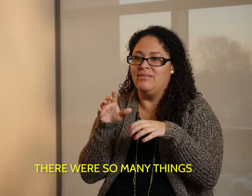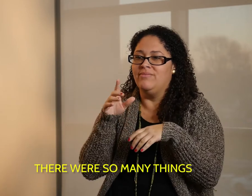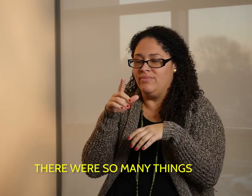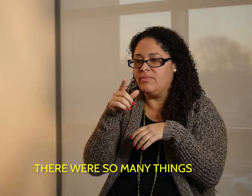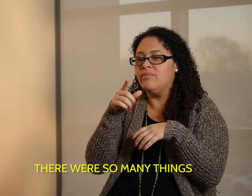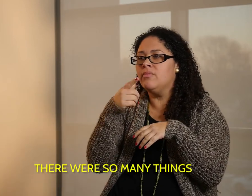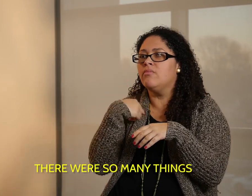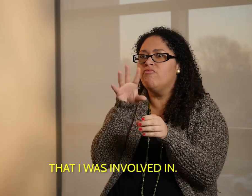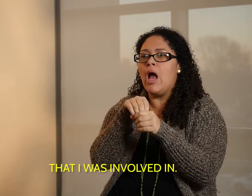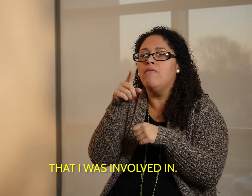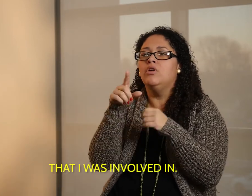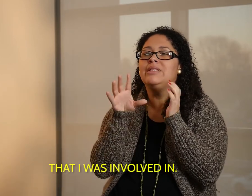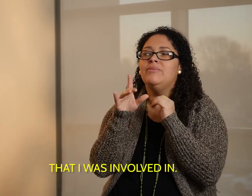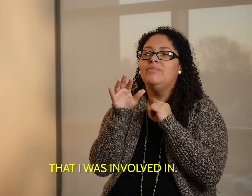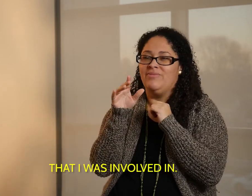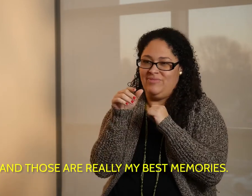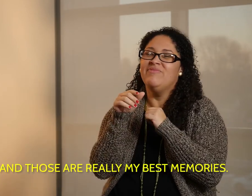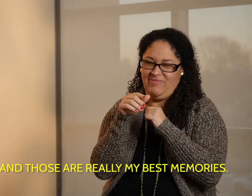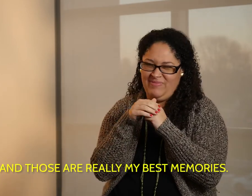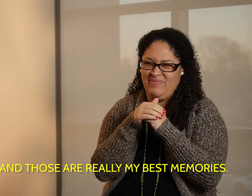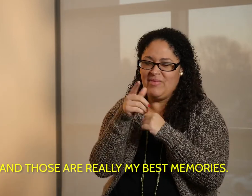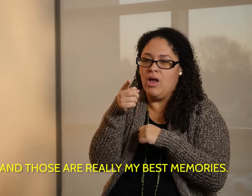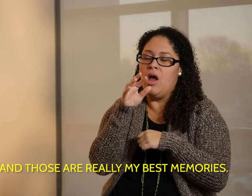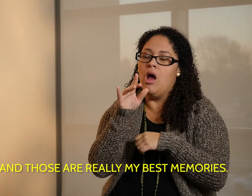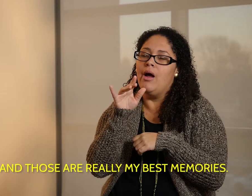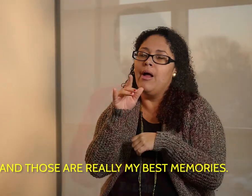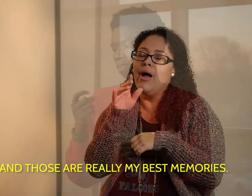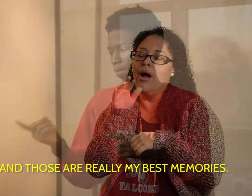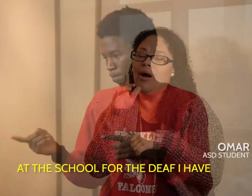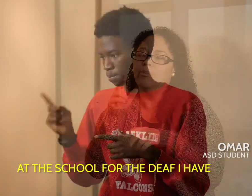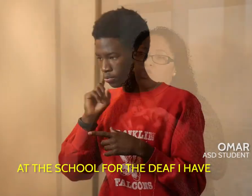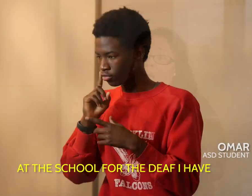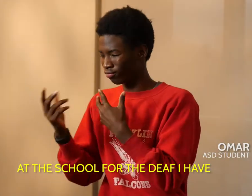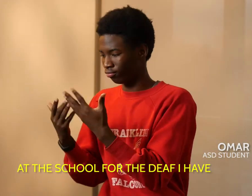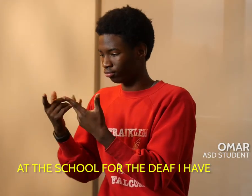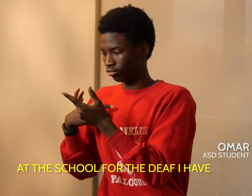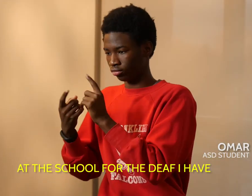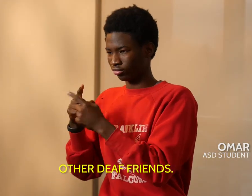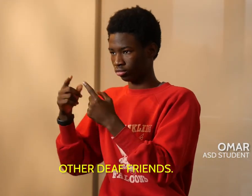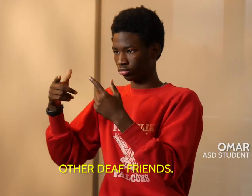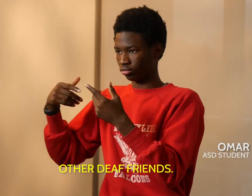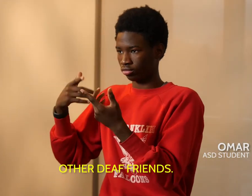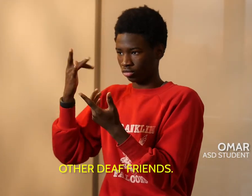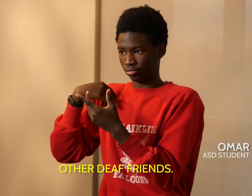There were so many things that I was involved in, and those are really my best memories. In the School for the Deaf, I have other deaf